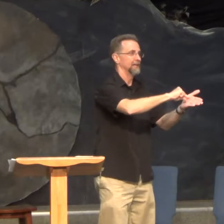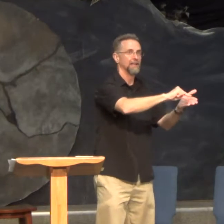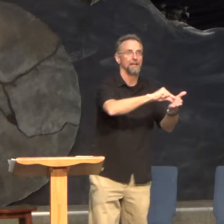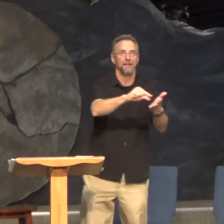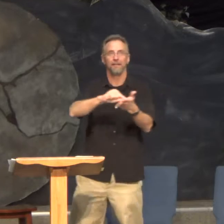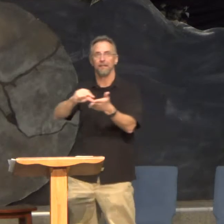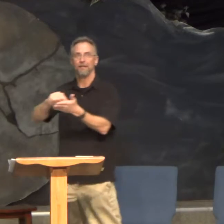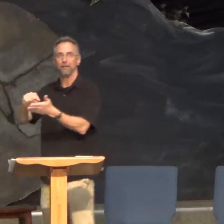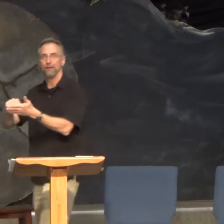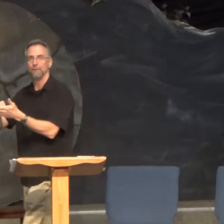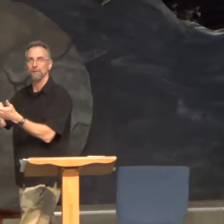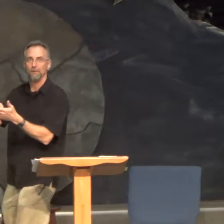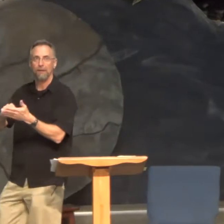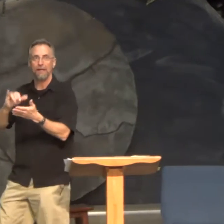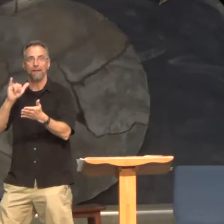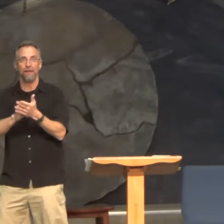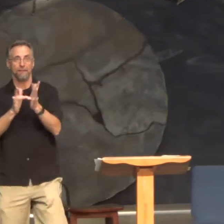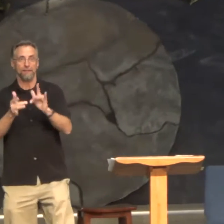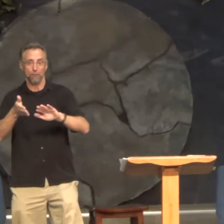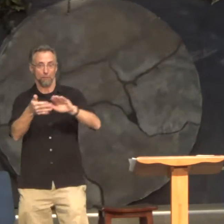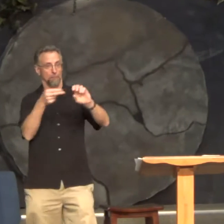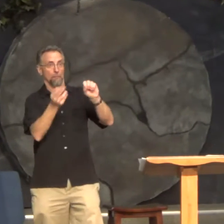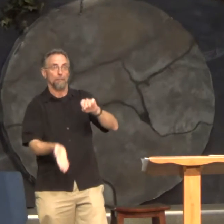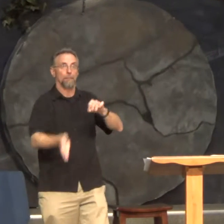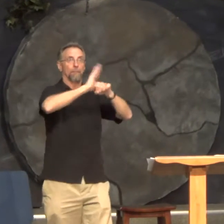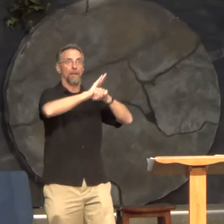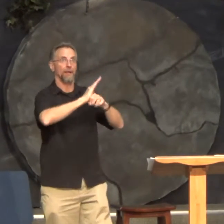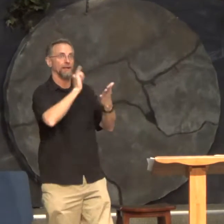We go here and we can tie this to the scripture. That